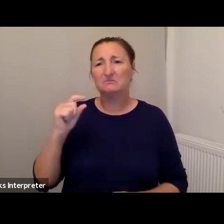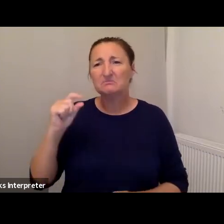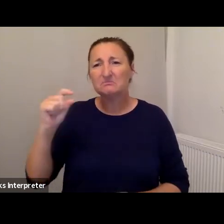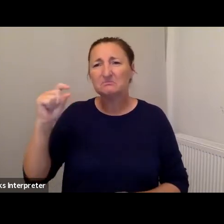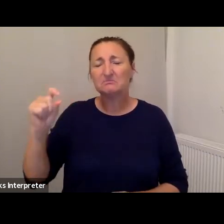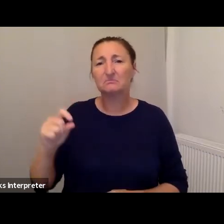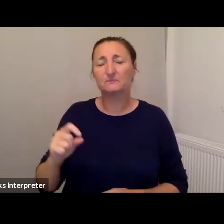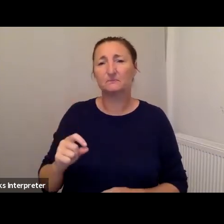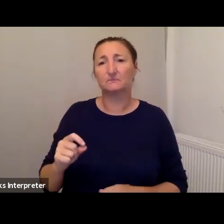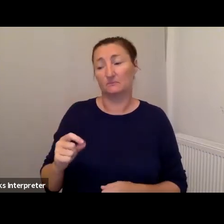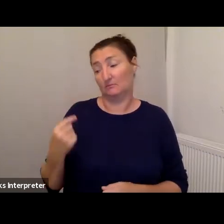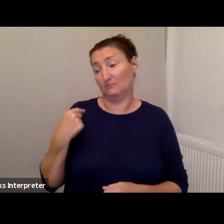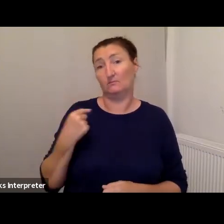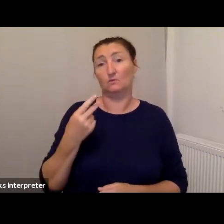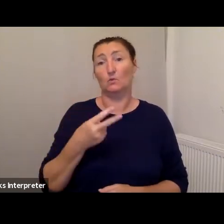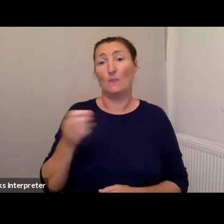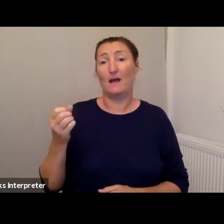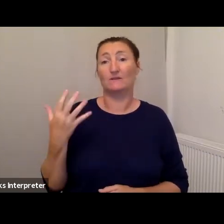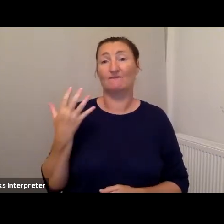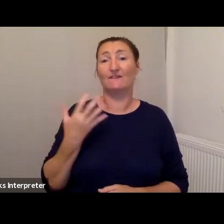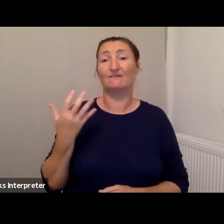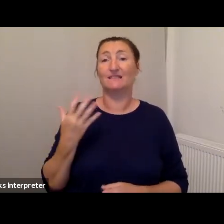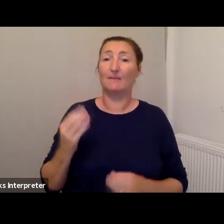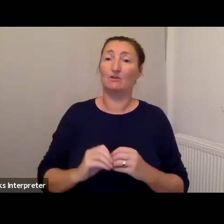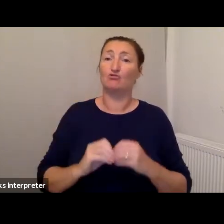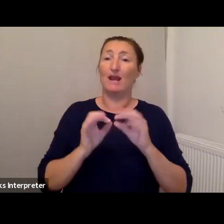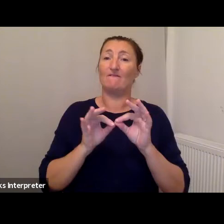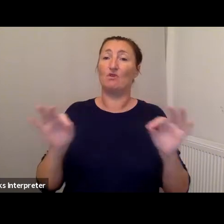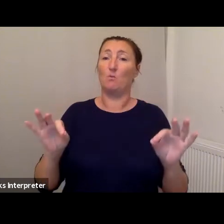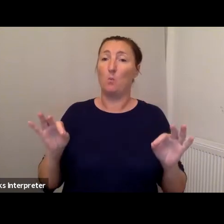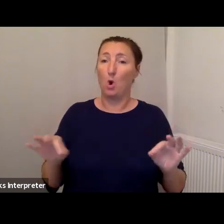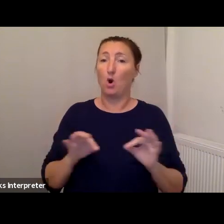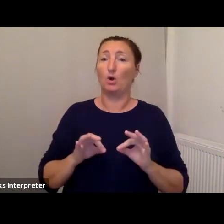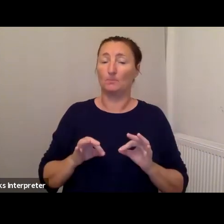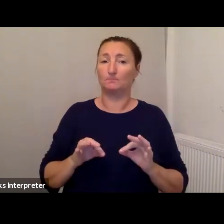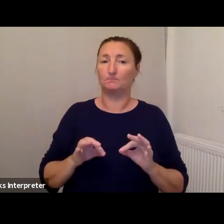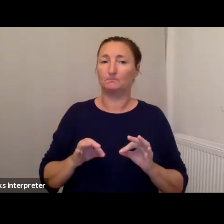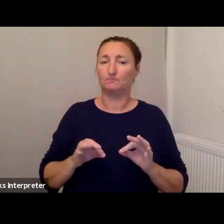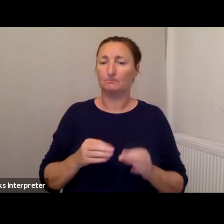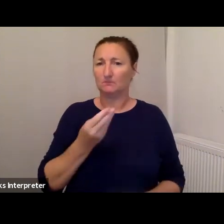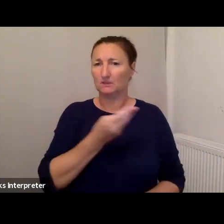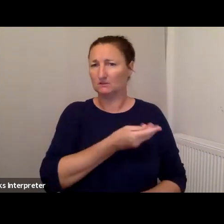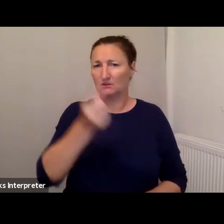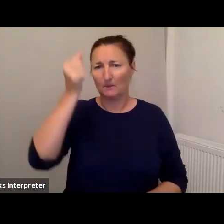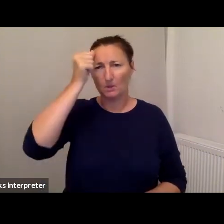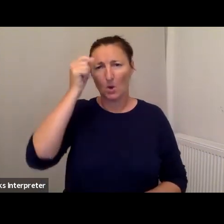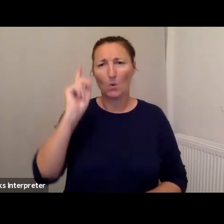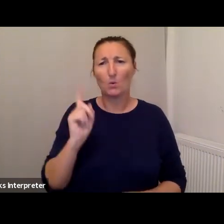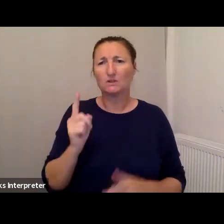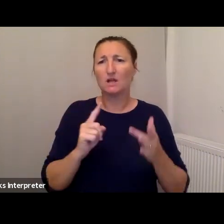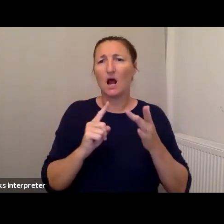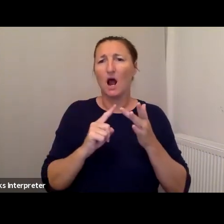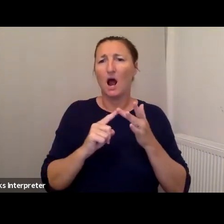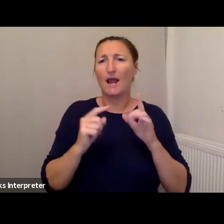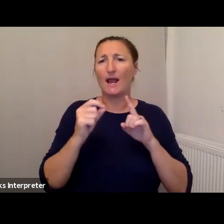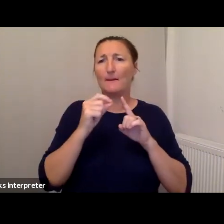that took place in 2015. Most of you might have heard of the IPC report that came